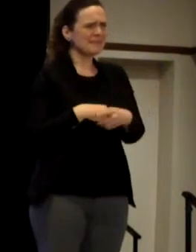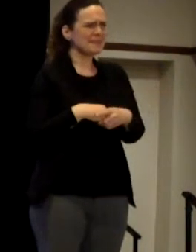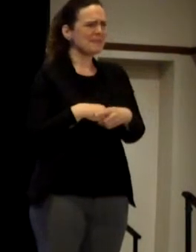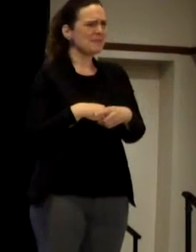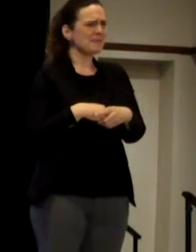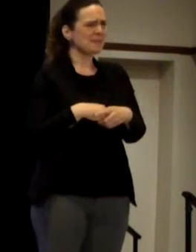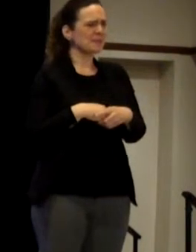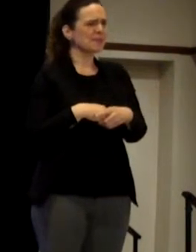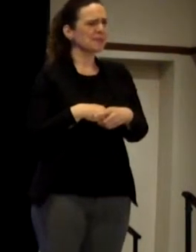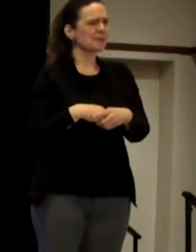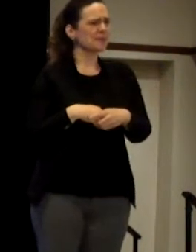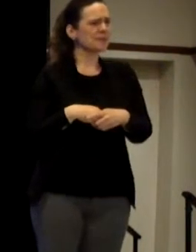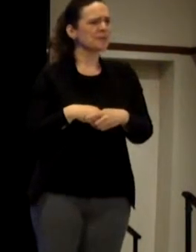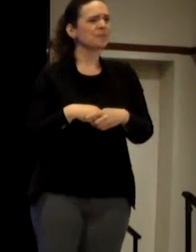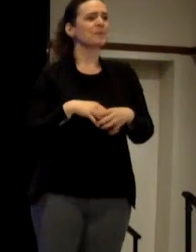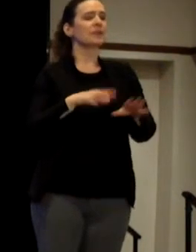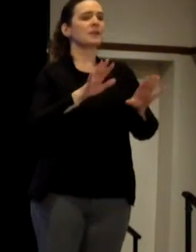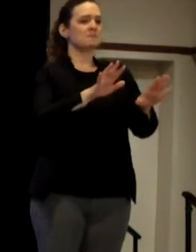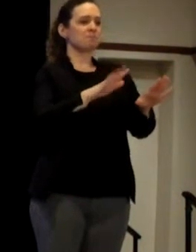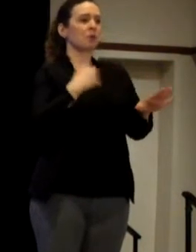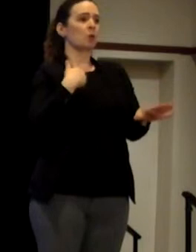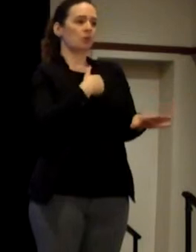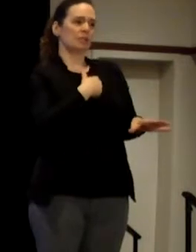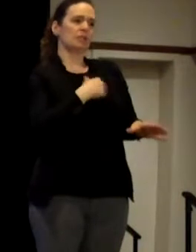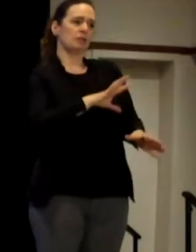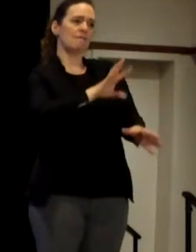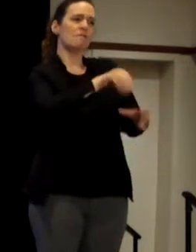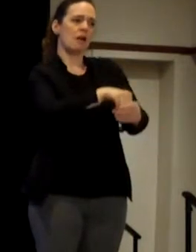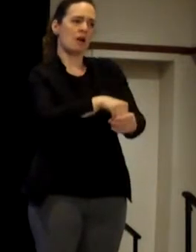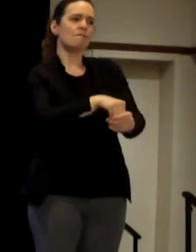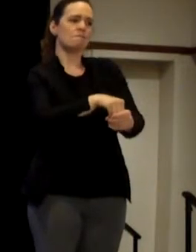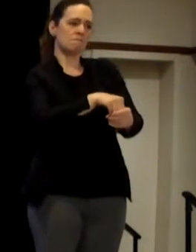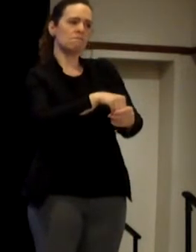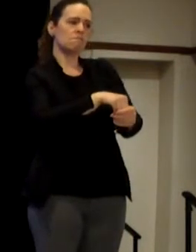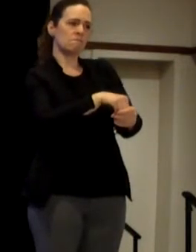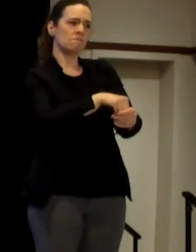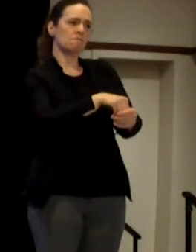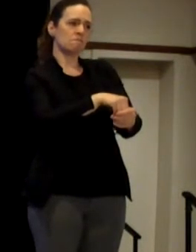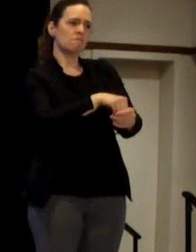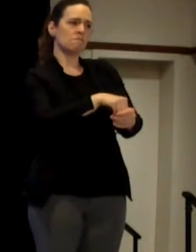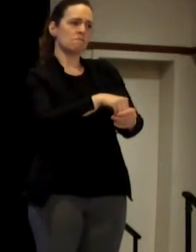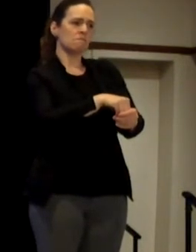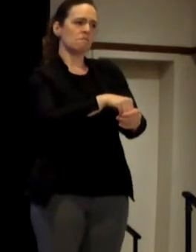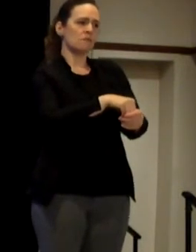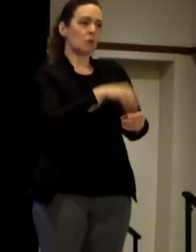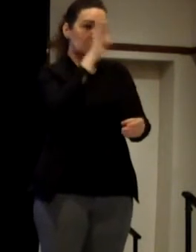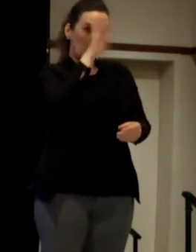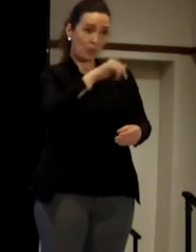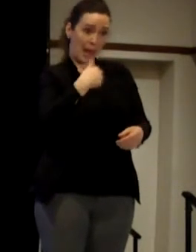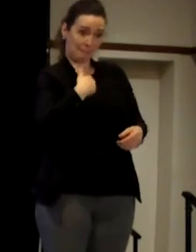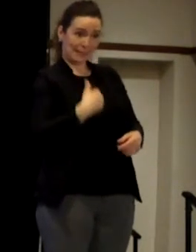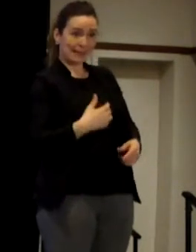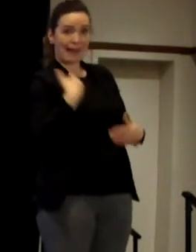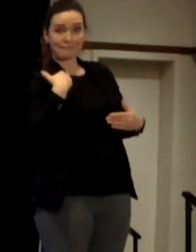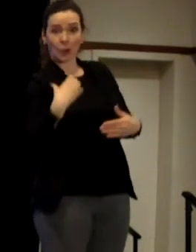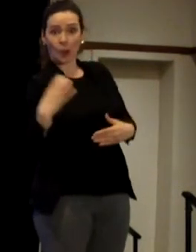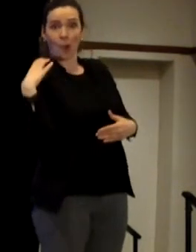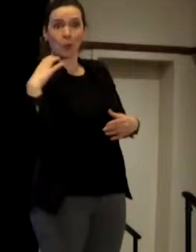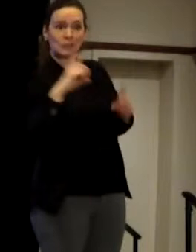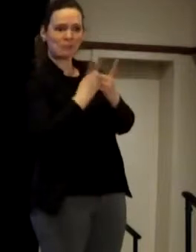we get involved when someone tells us we think there's a health problem. We don't have a codes department. So we've been involved with this since February. Things